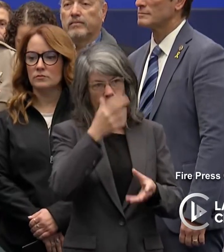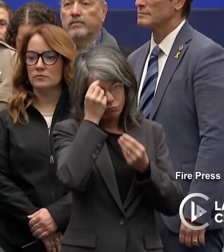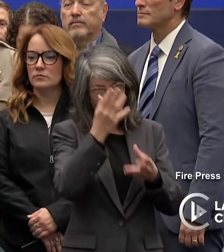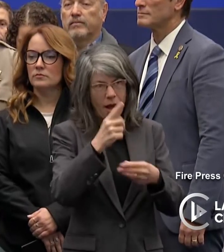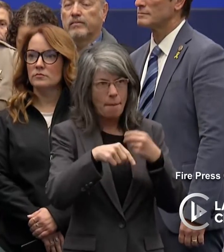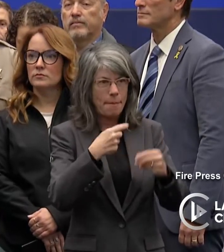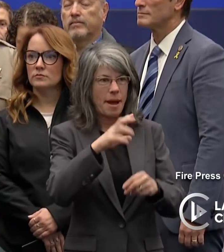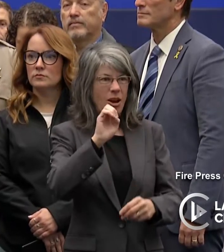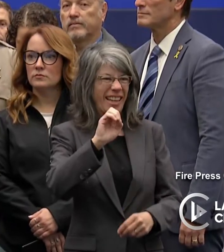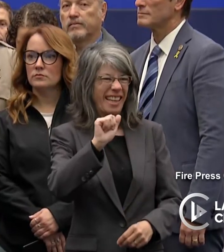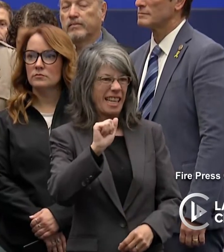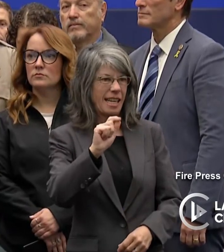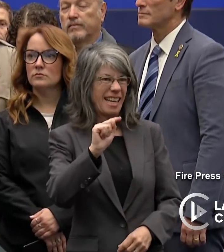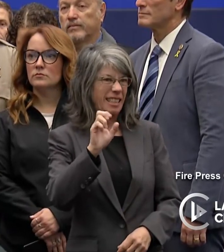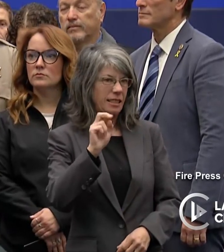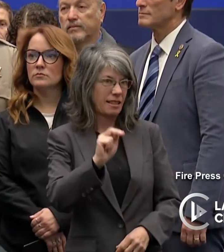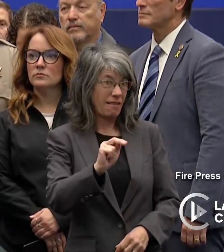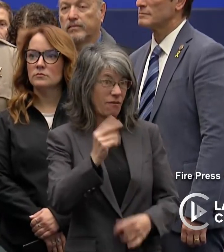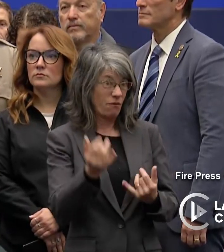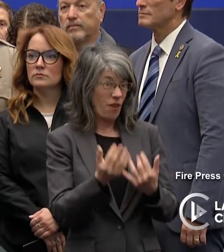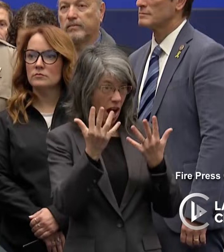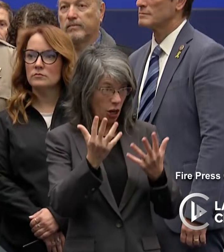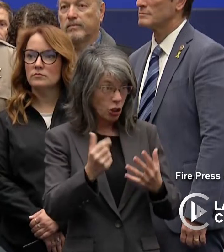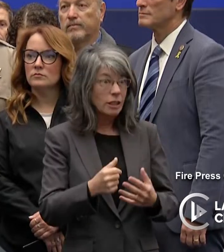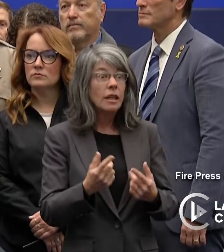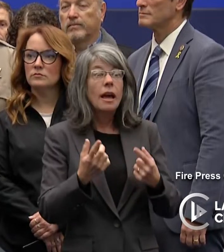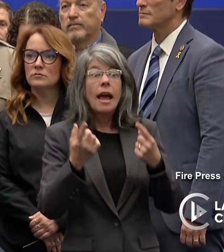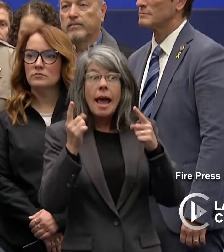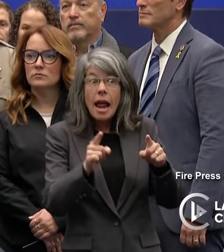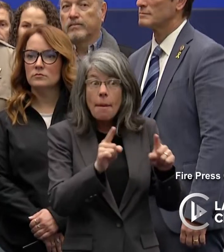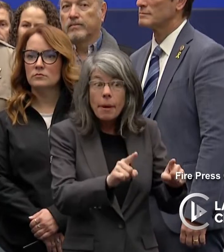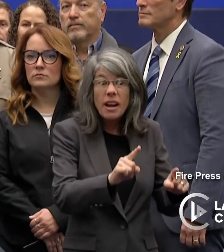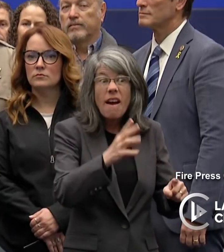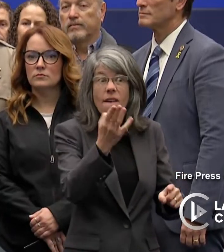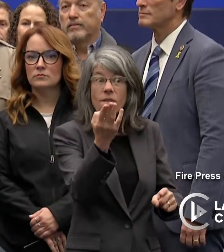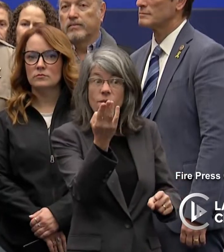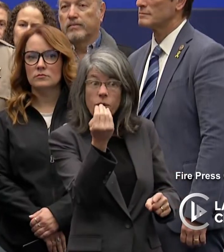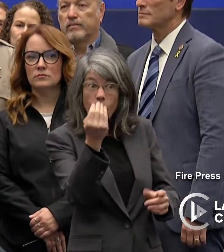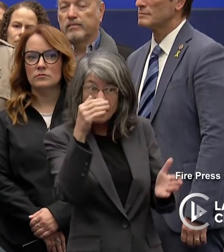update. The Eaton Fire remains estimated at